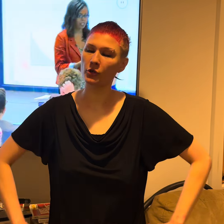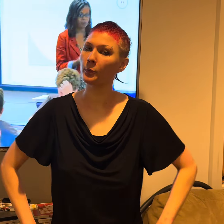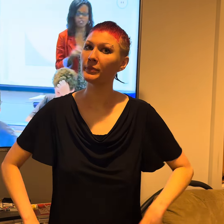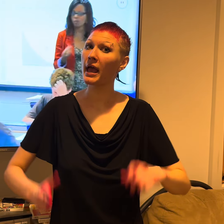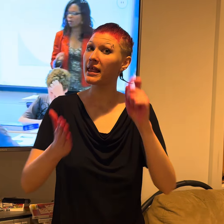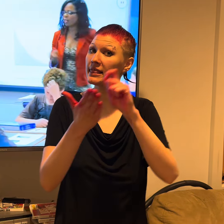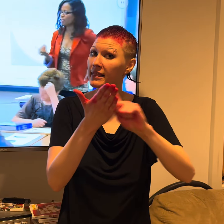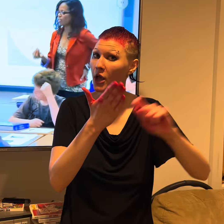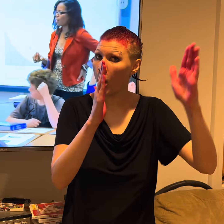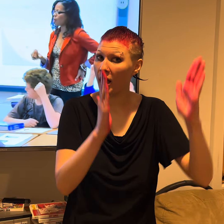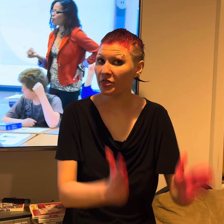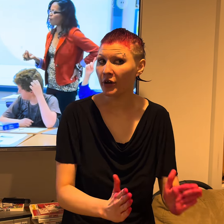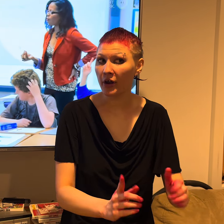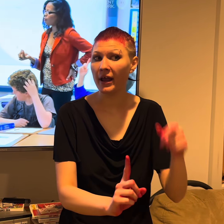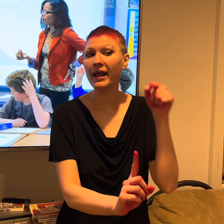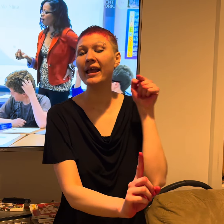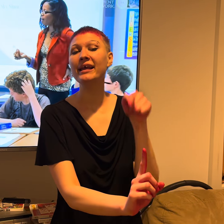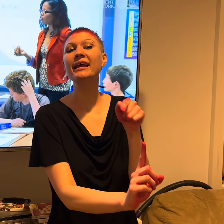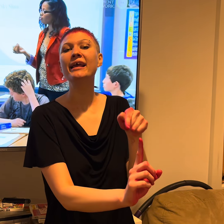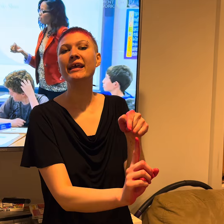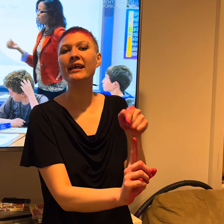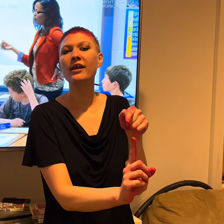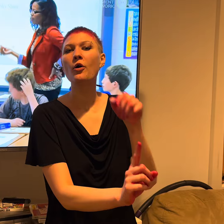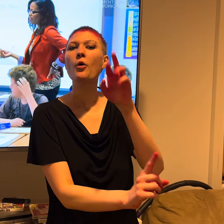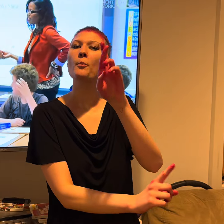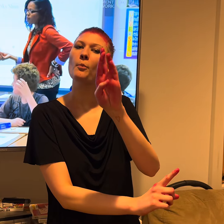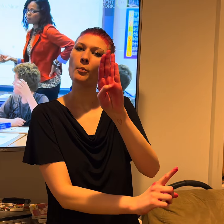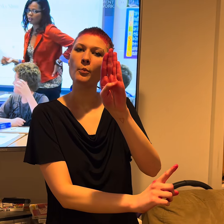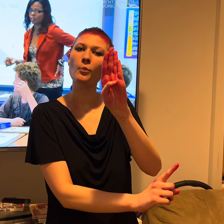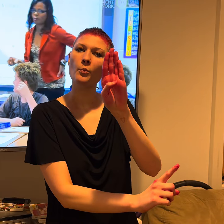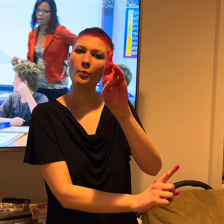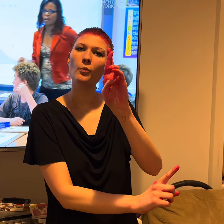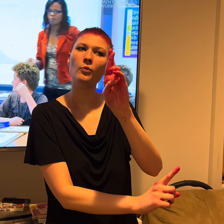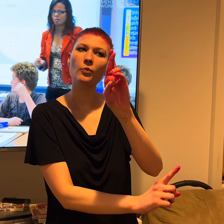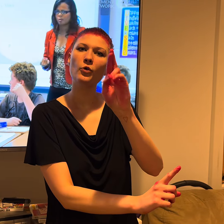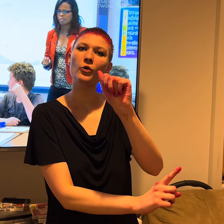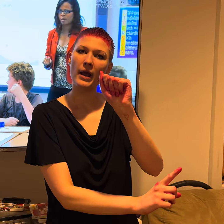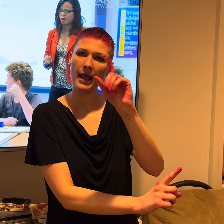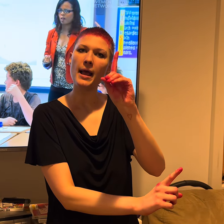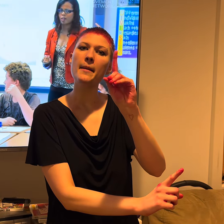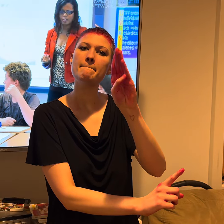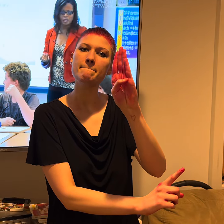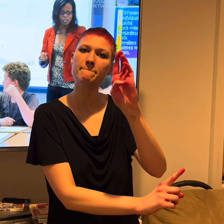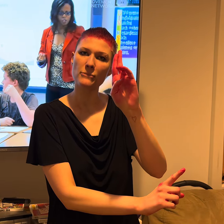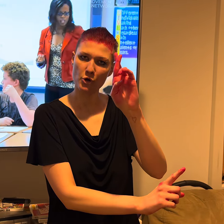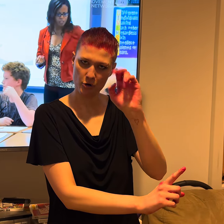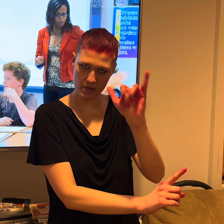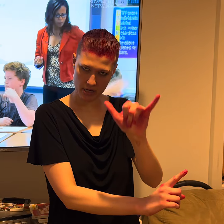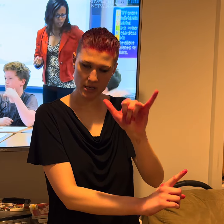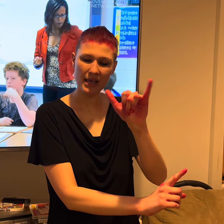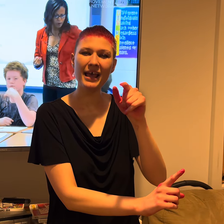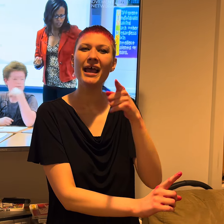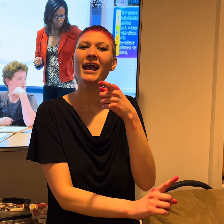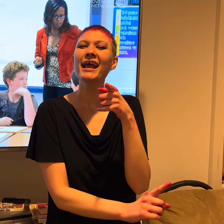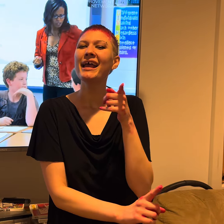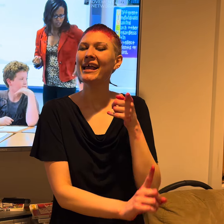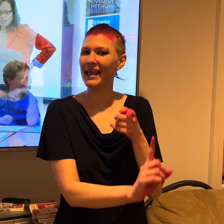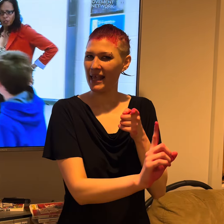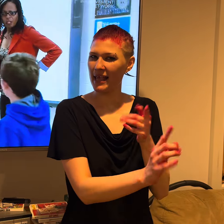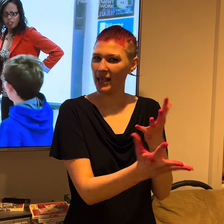because he wanted us to know how those kids felt as they were walking away. Who remembers that part? Jake, do you remember that part? Yeah. What did the